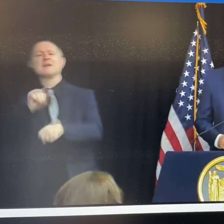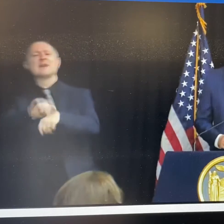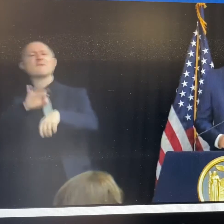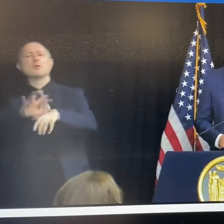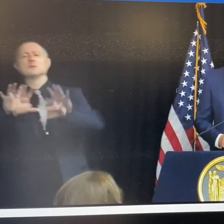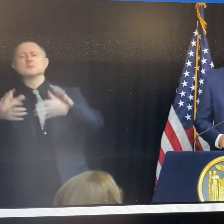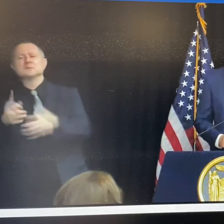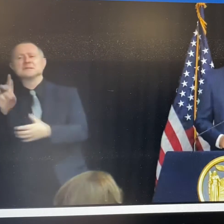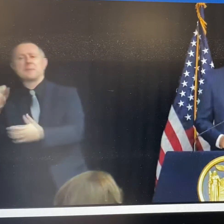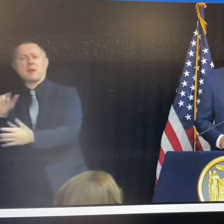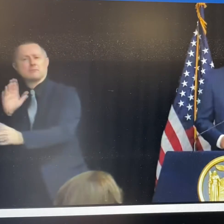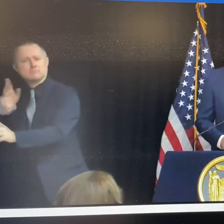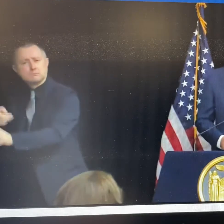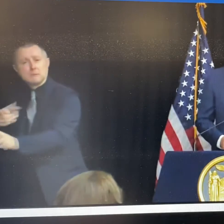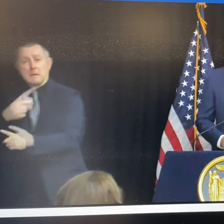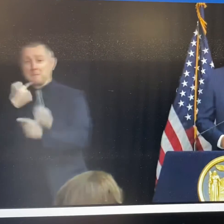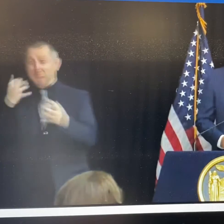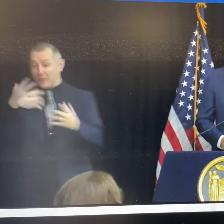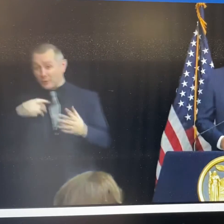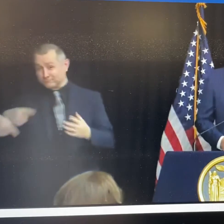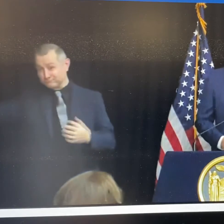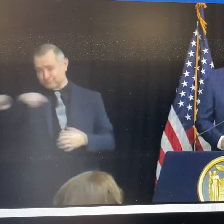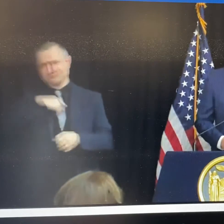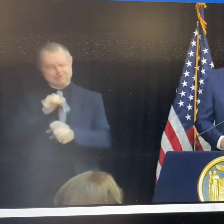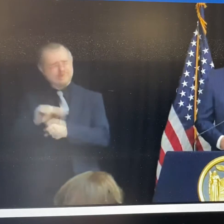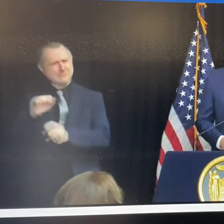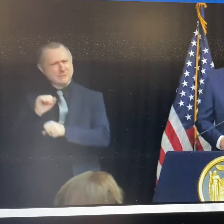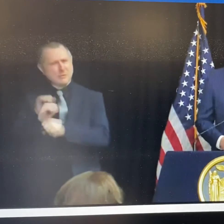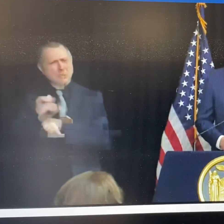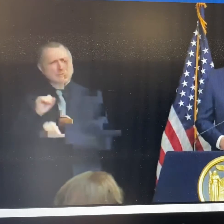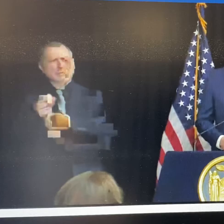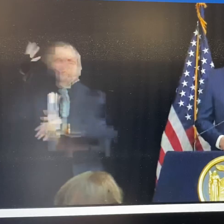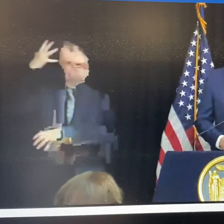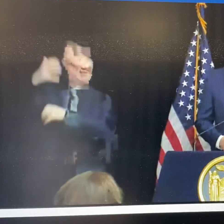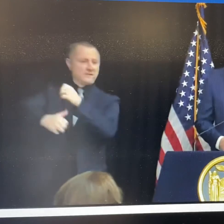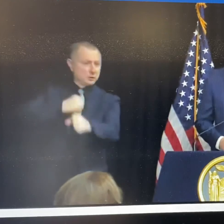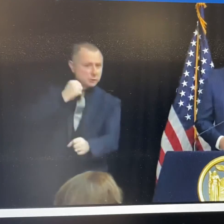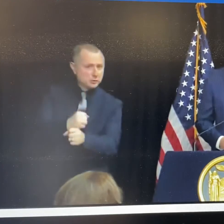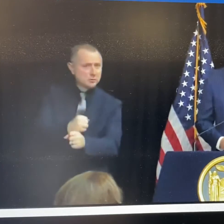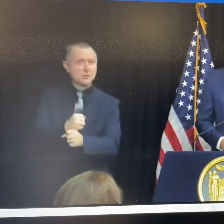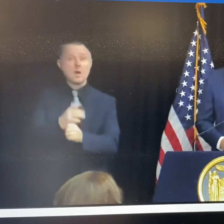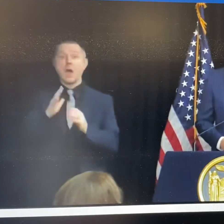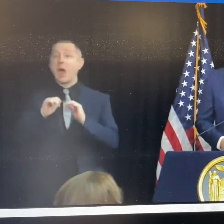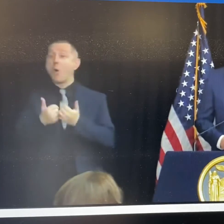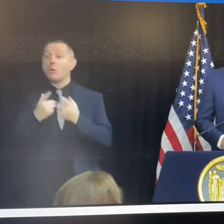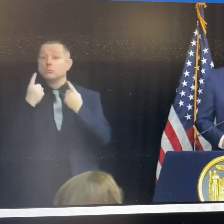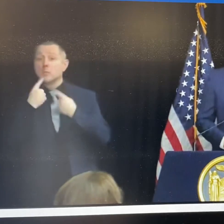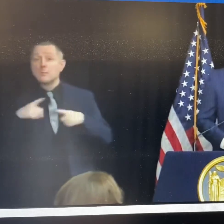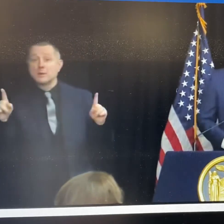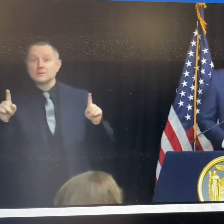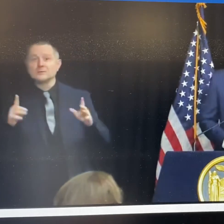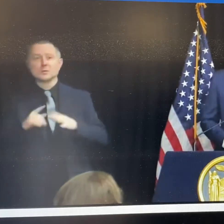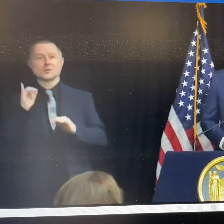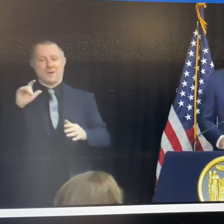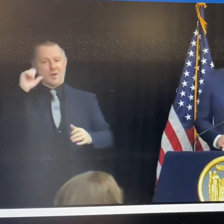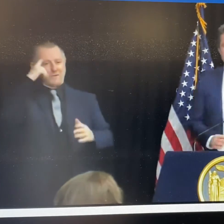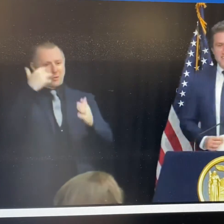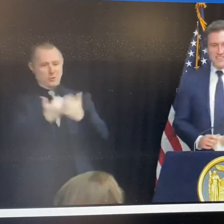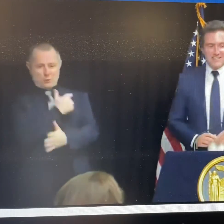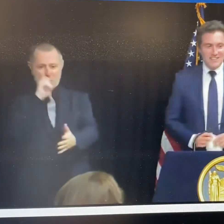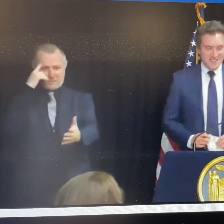for longer than 5 or 6 years. It turns out all we needed was a new governor who cared about people with disabilities.